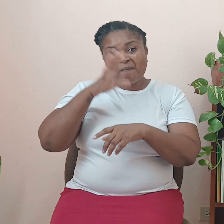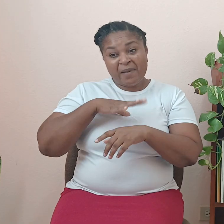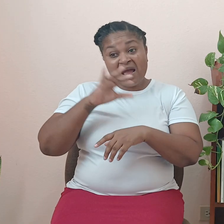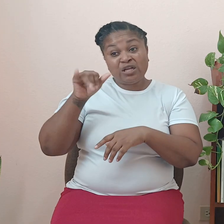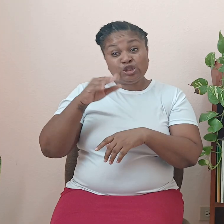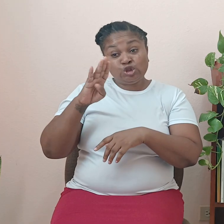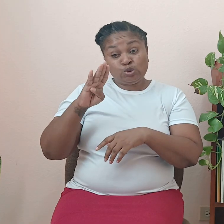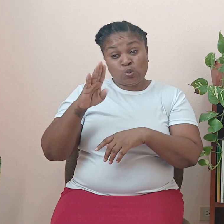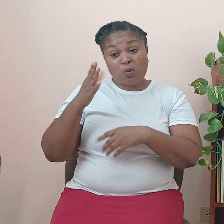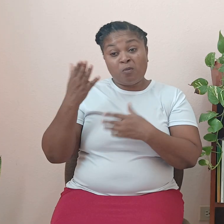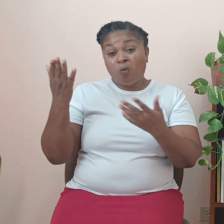was.